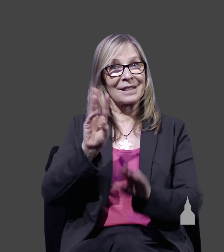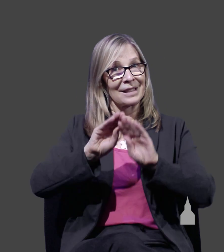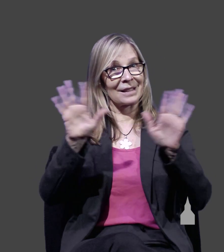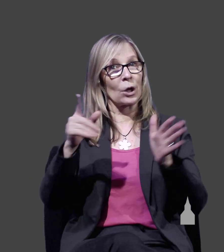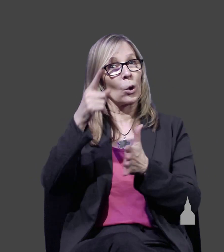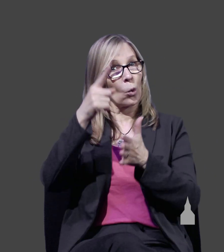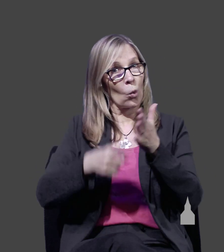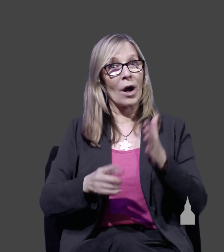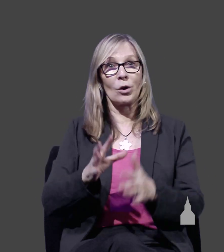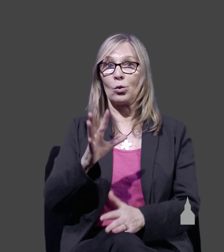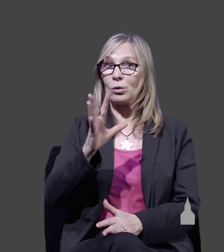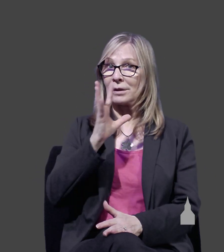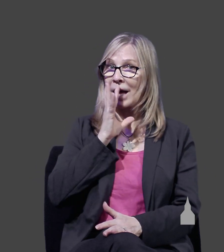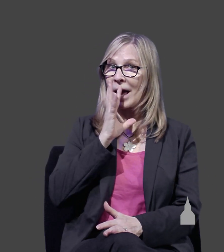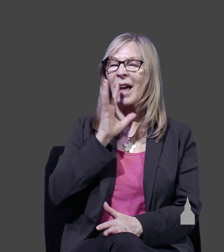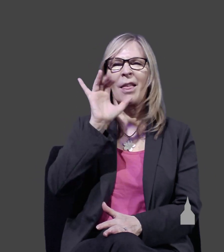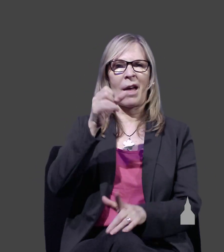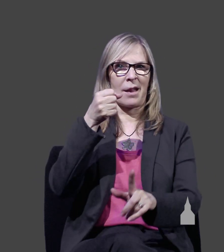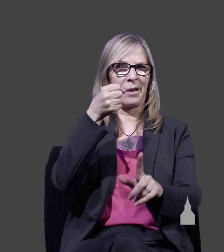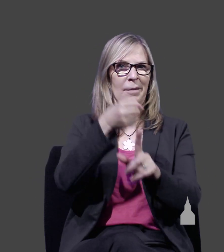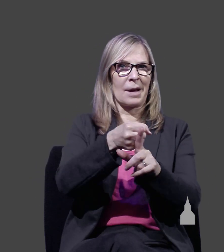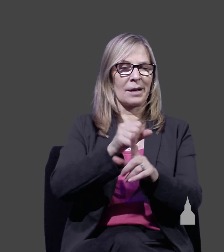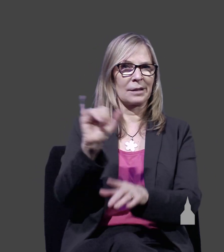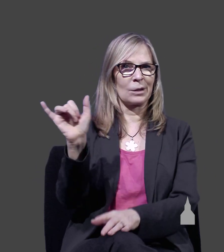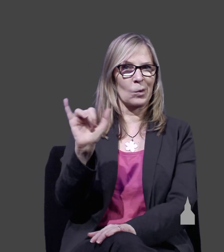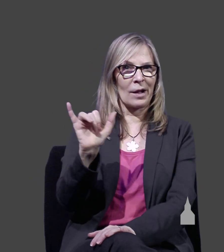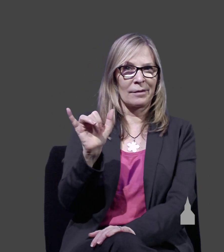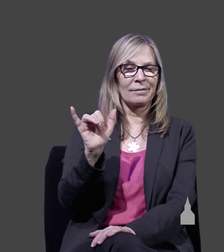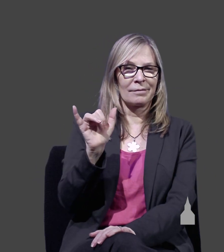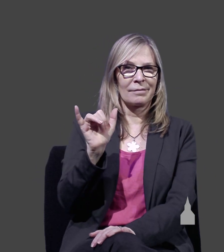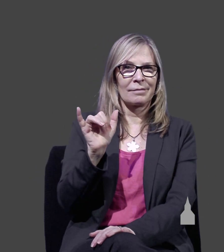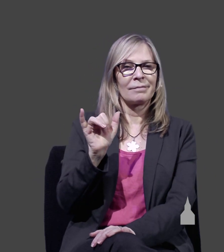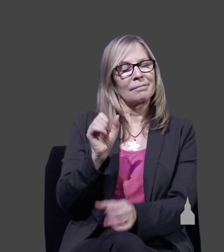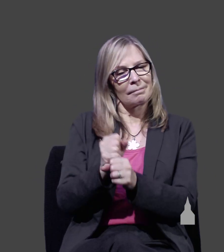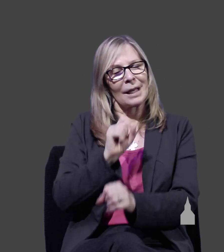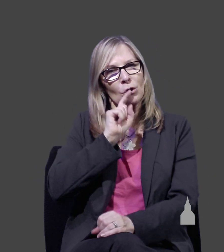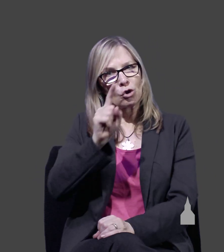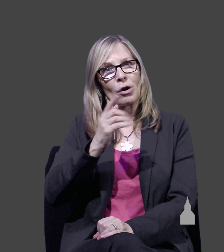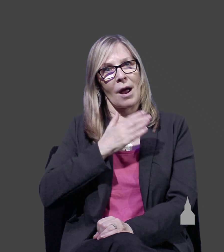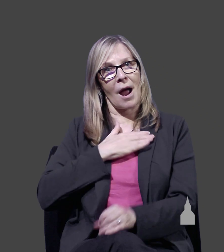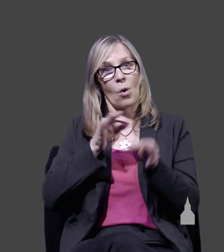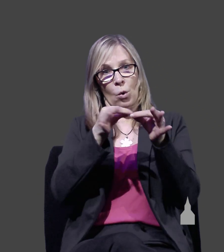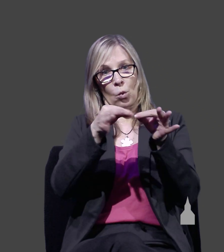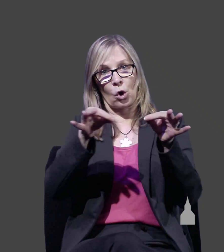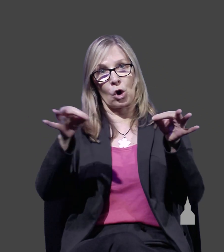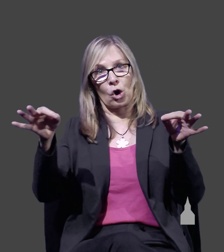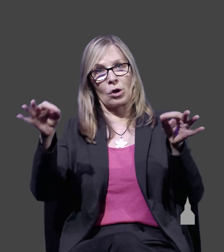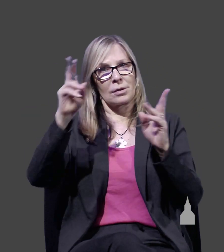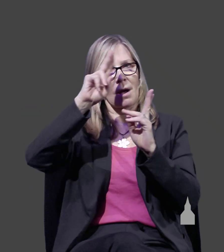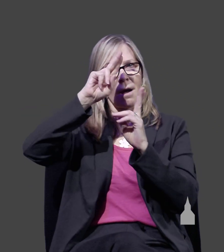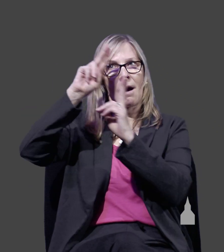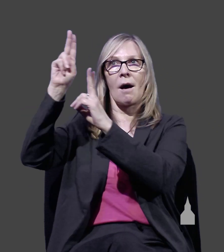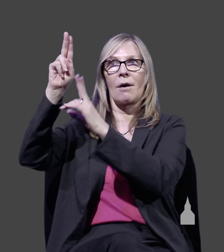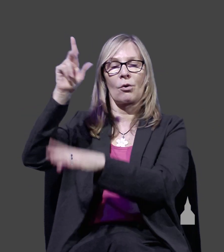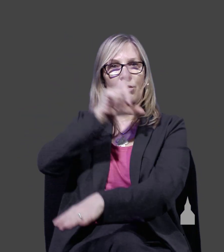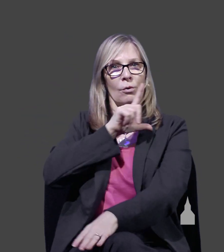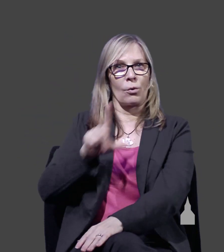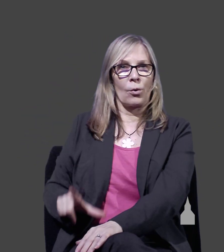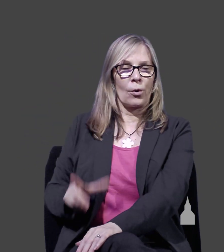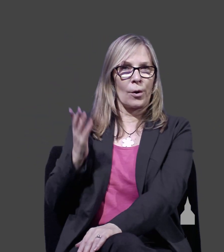say does have an impact as well. We may need to make sure that our words are honoring to the Lord.